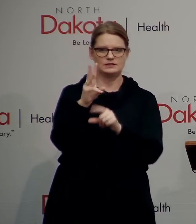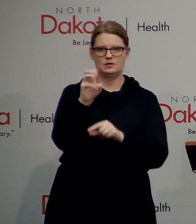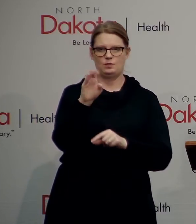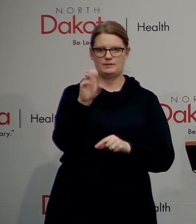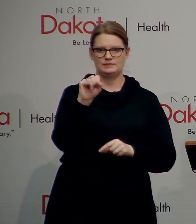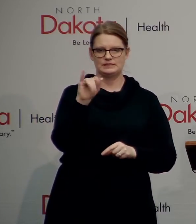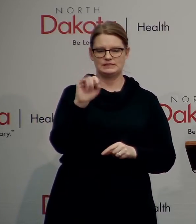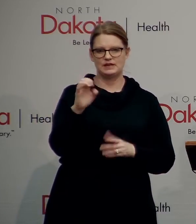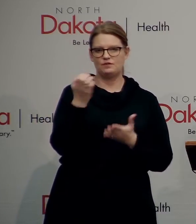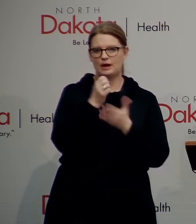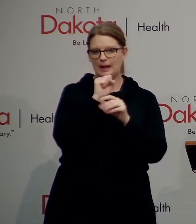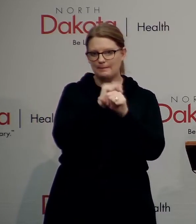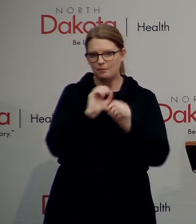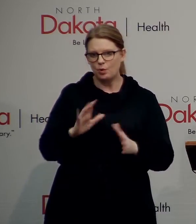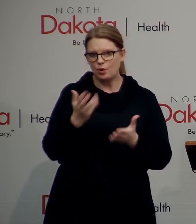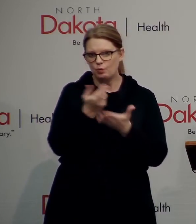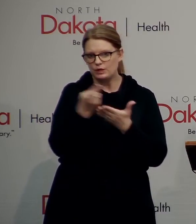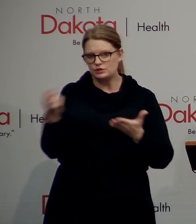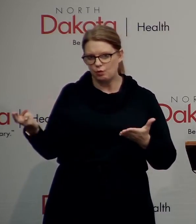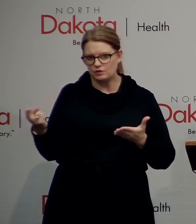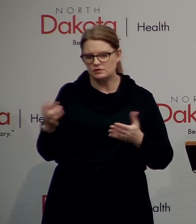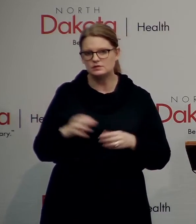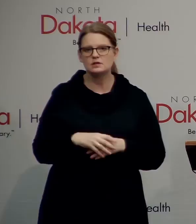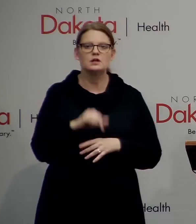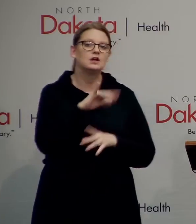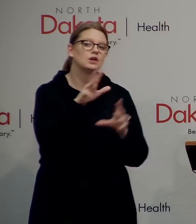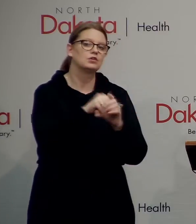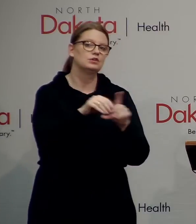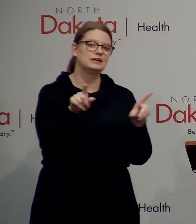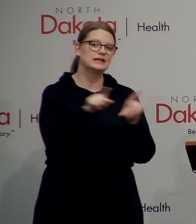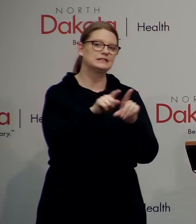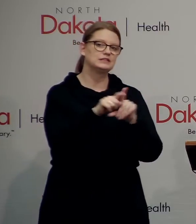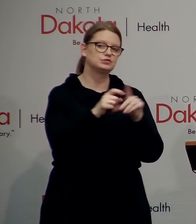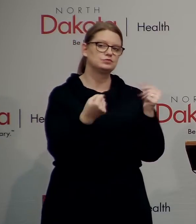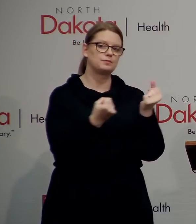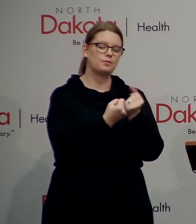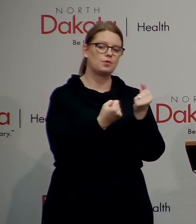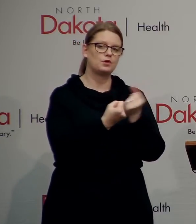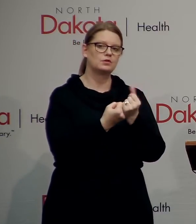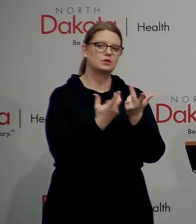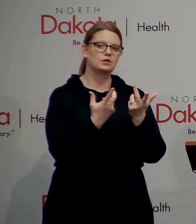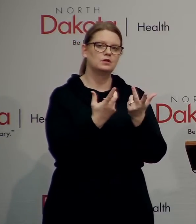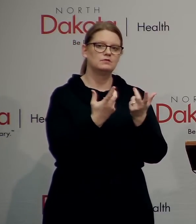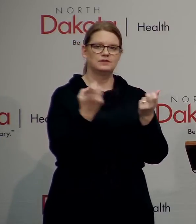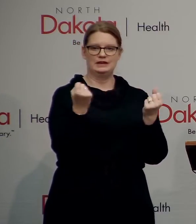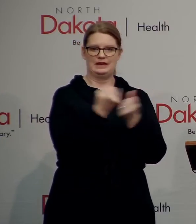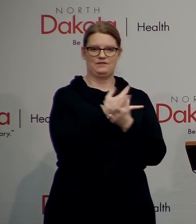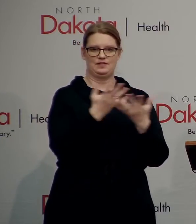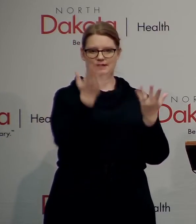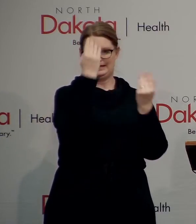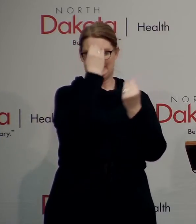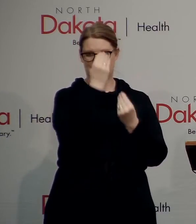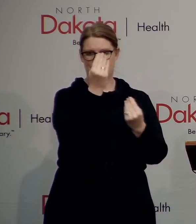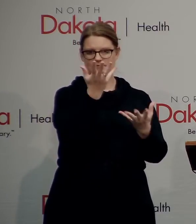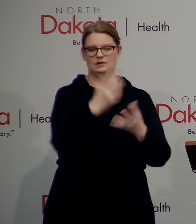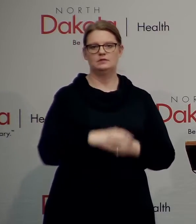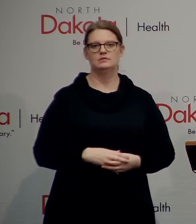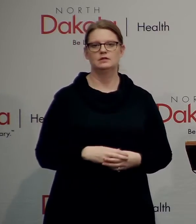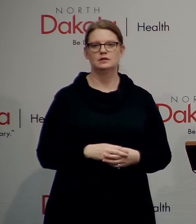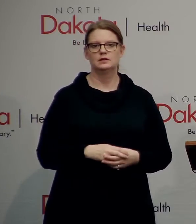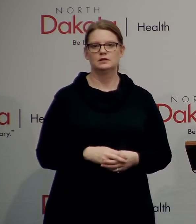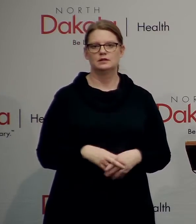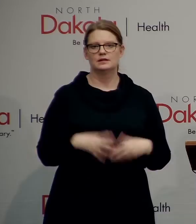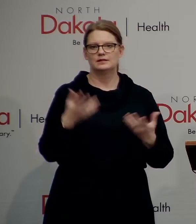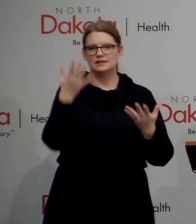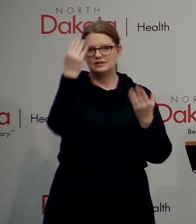employer resources by tomorrow, including additional support for everything I share today. There is information